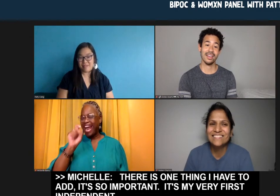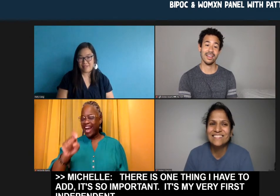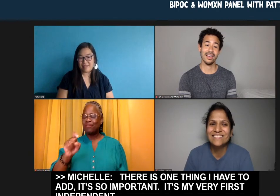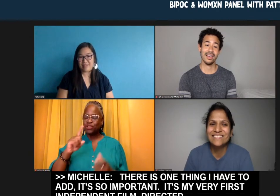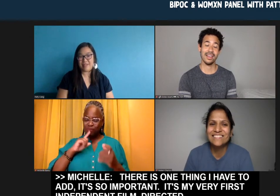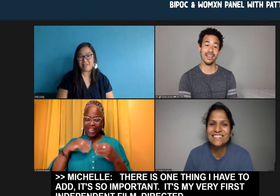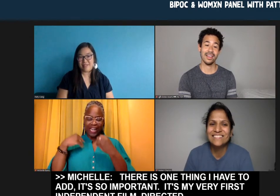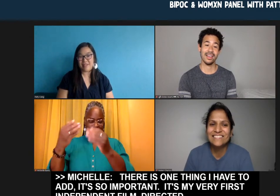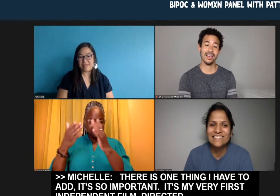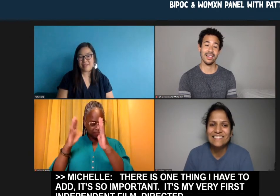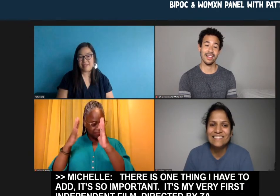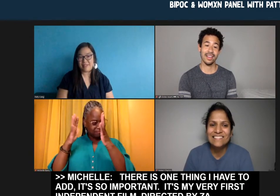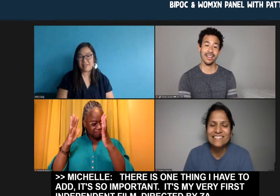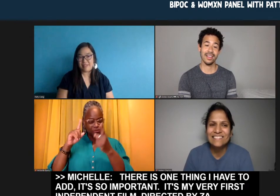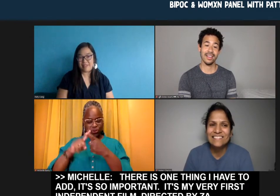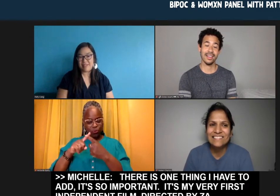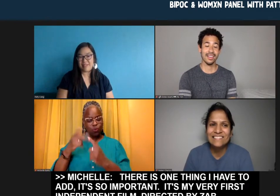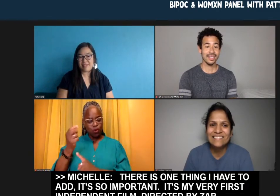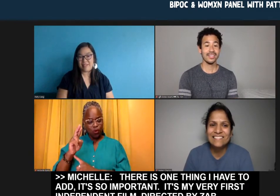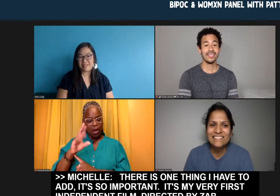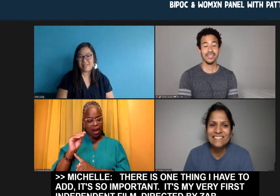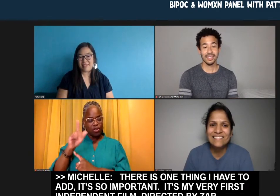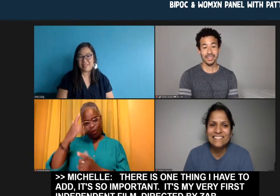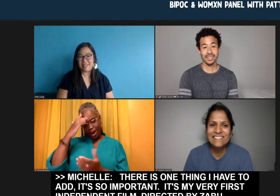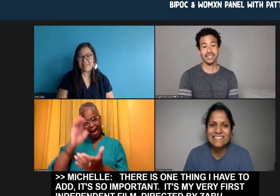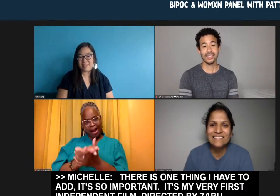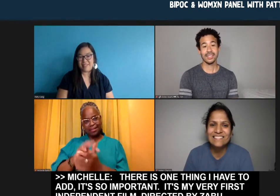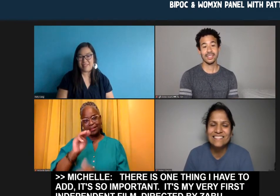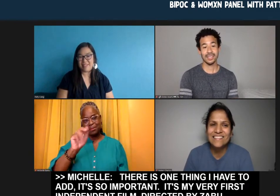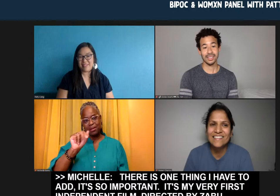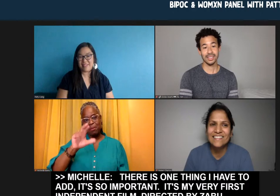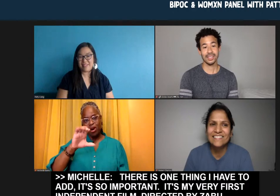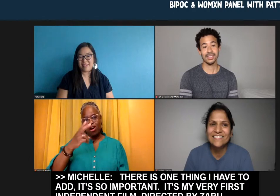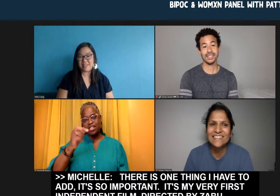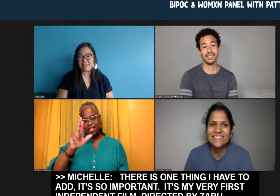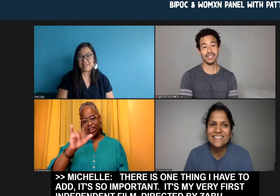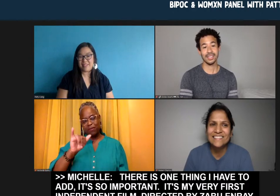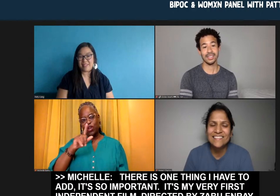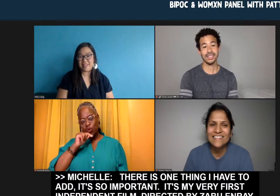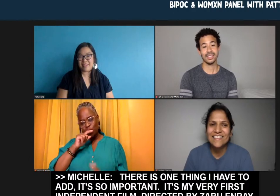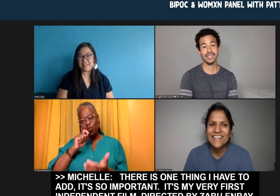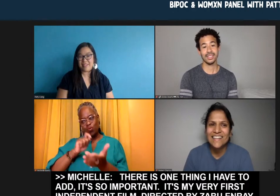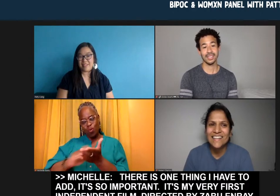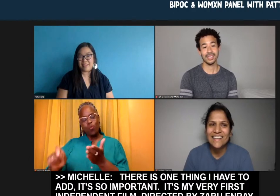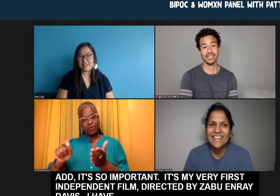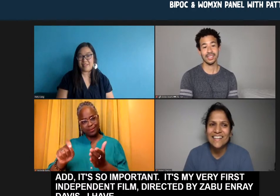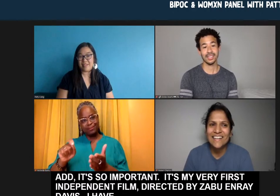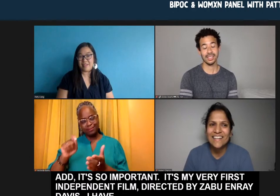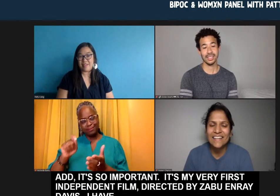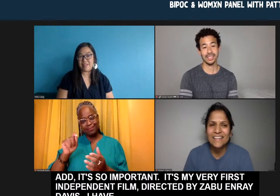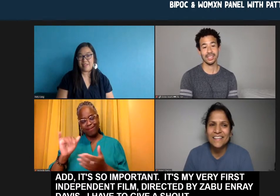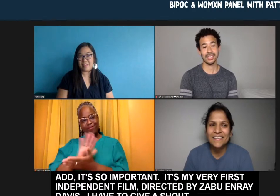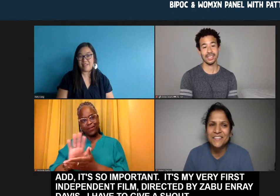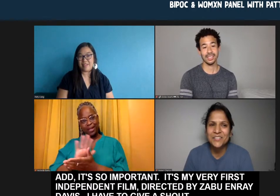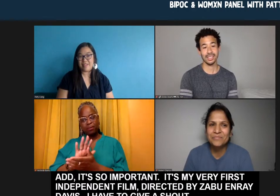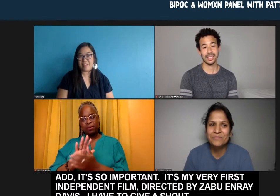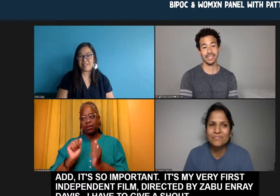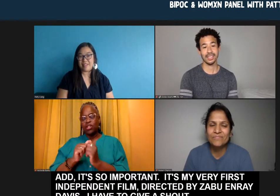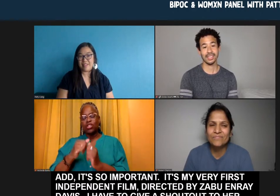Inre Davis. And I have to give a shout out to her and her husband, who wrote